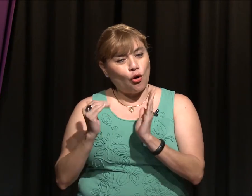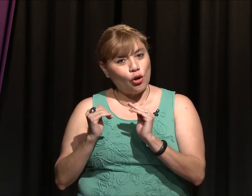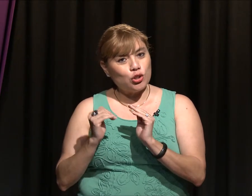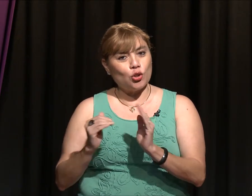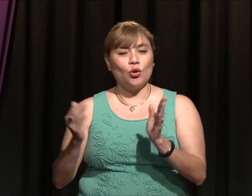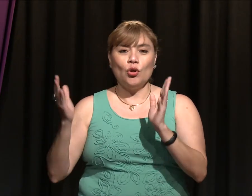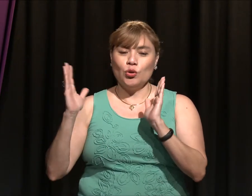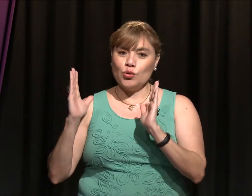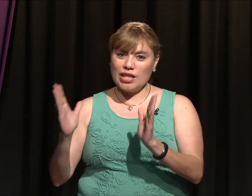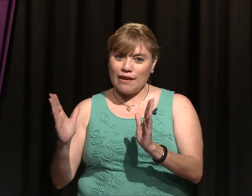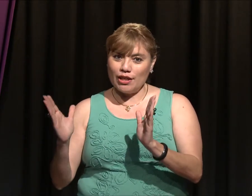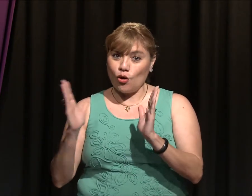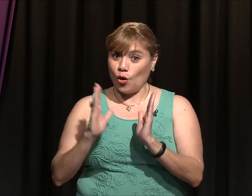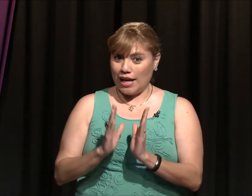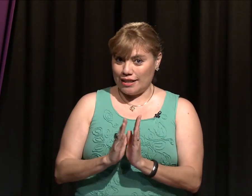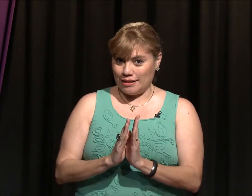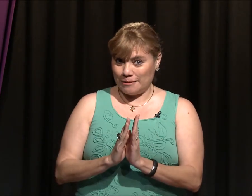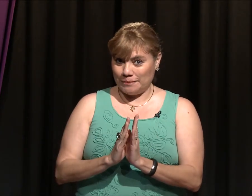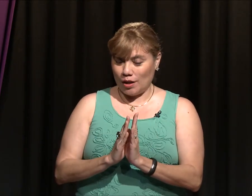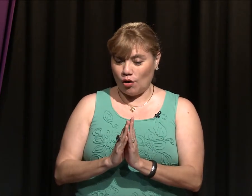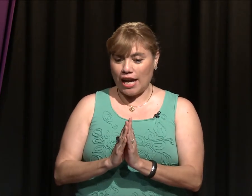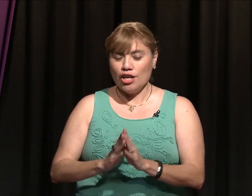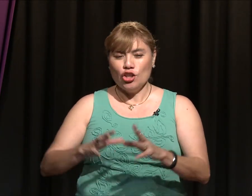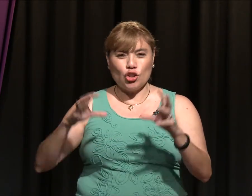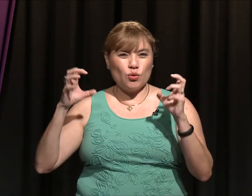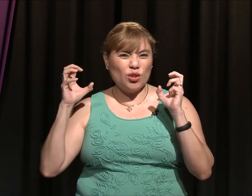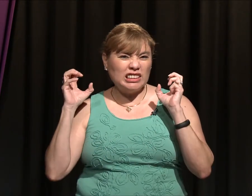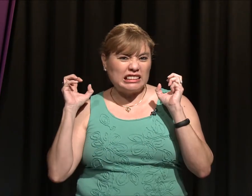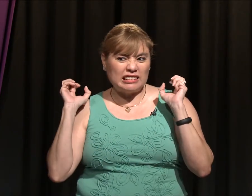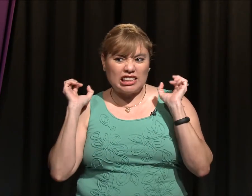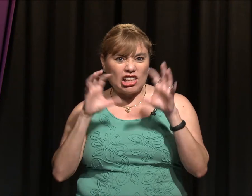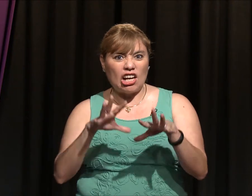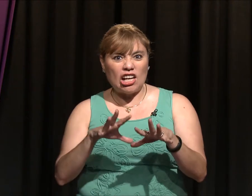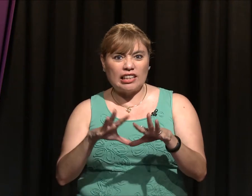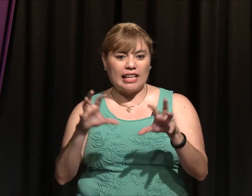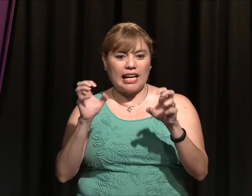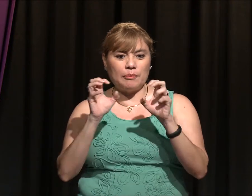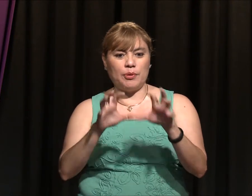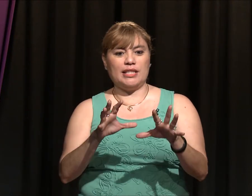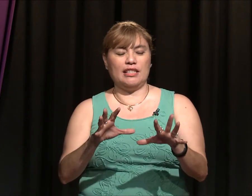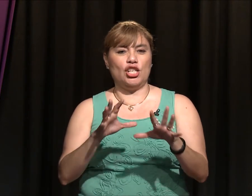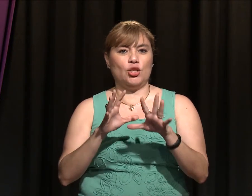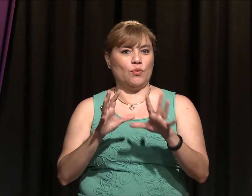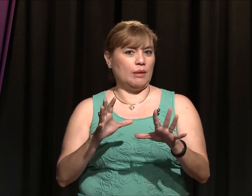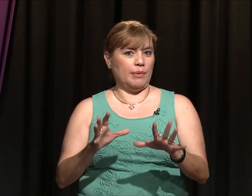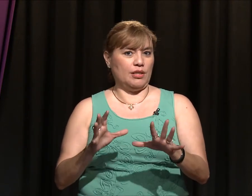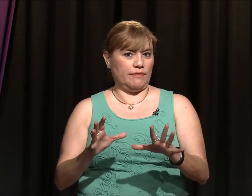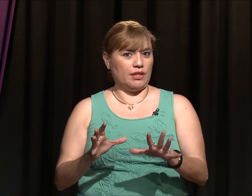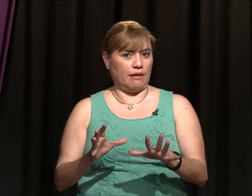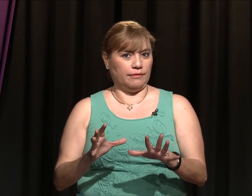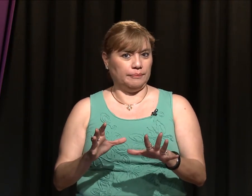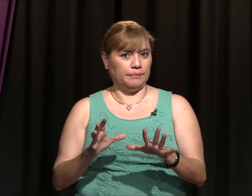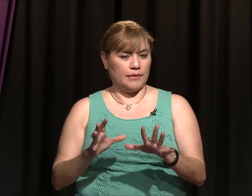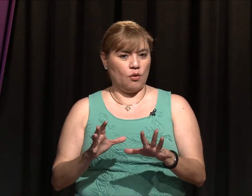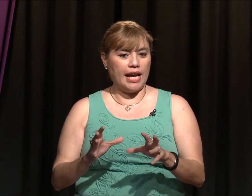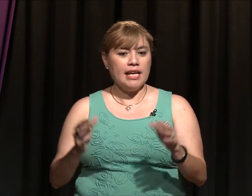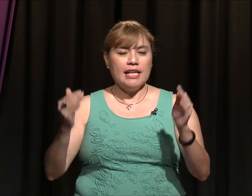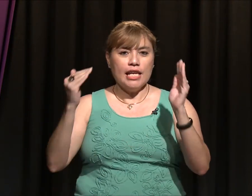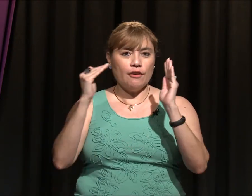also to seven or less. Okay? So, you don't clog that presentation with a bunch of stuff. Okay? If